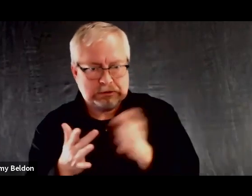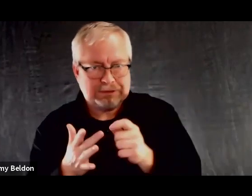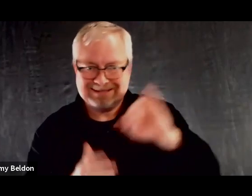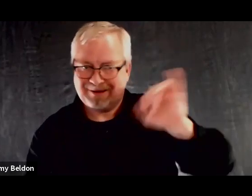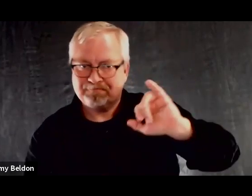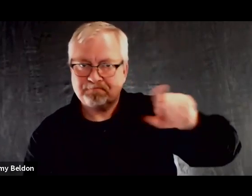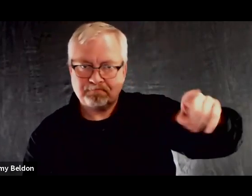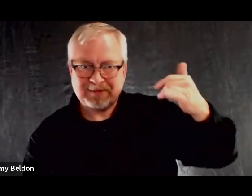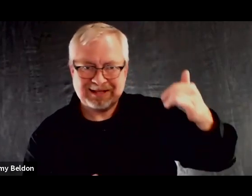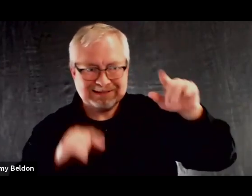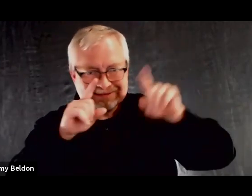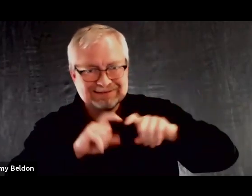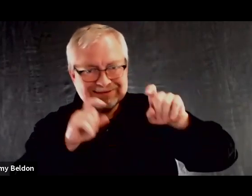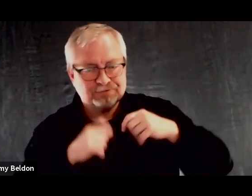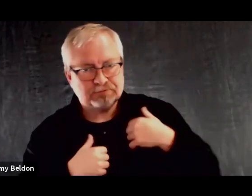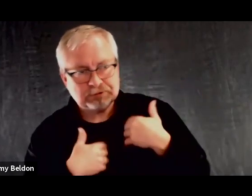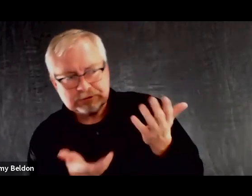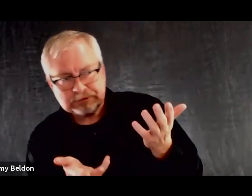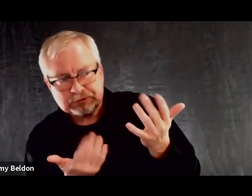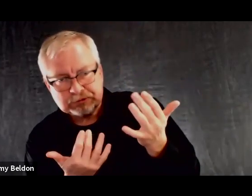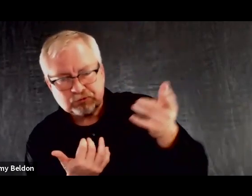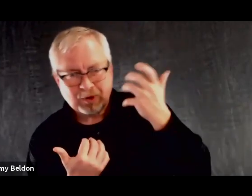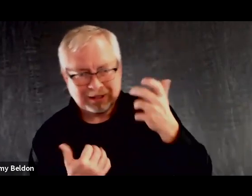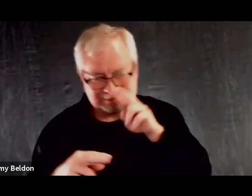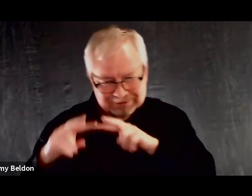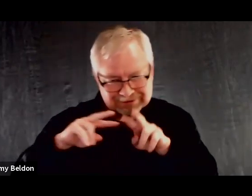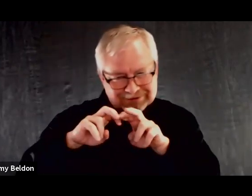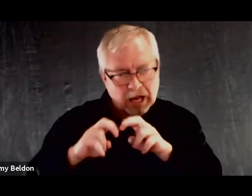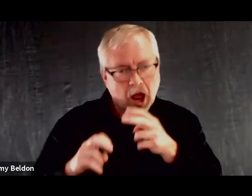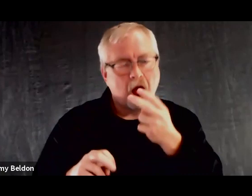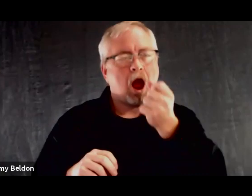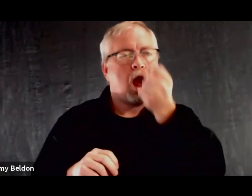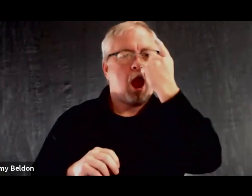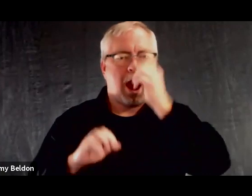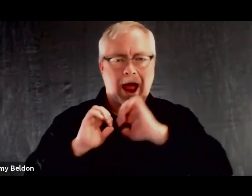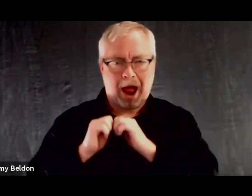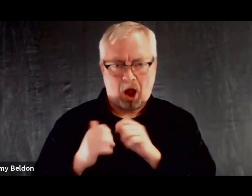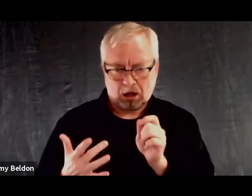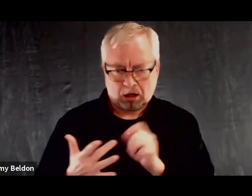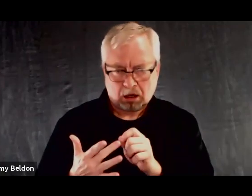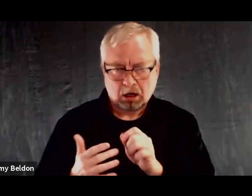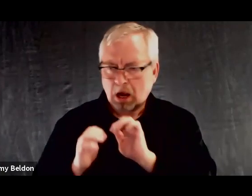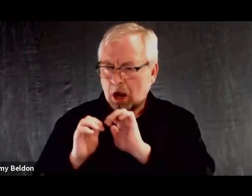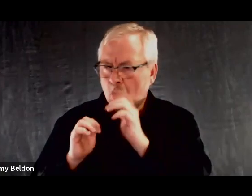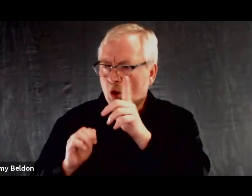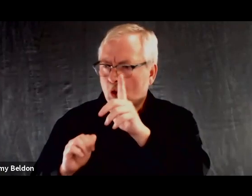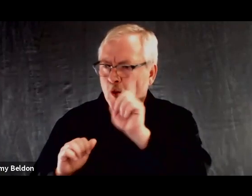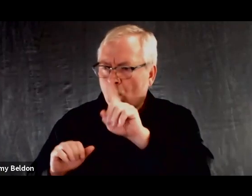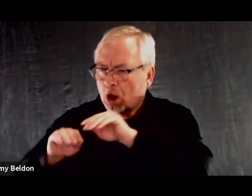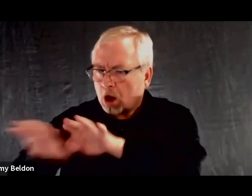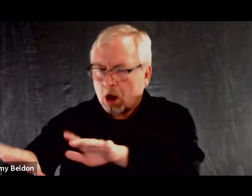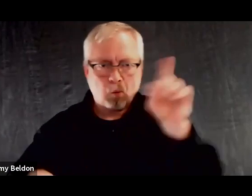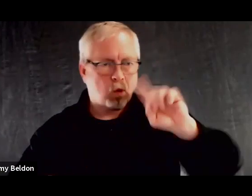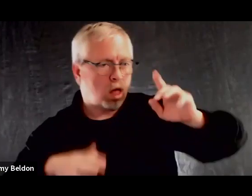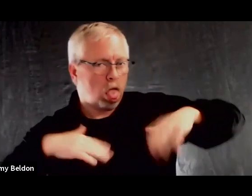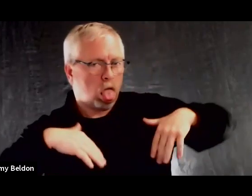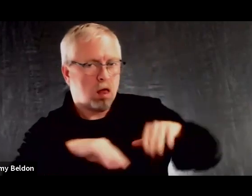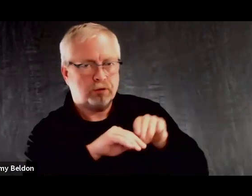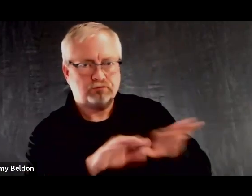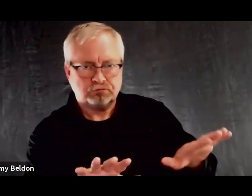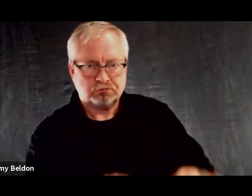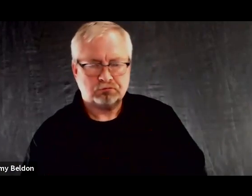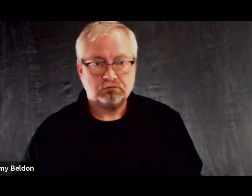pin down where is it effective and where, frankly, is it not. So I'm very glad you were able to clarify that, because I